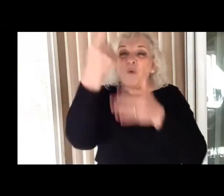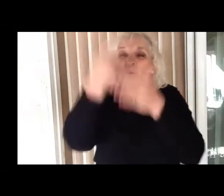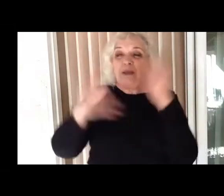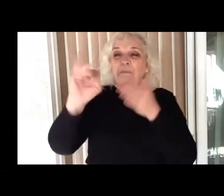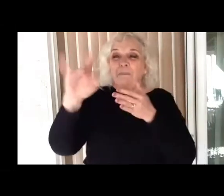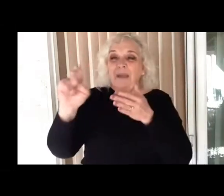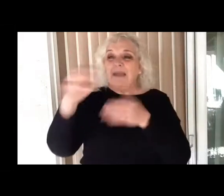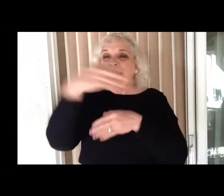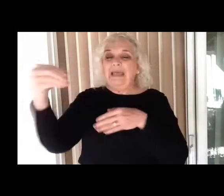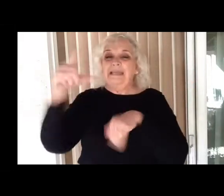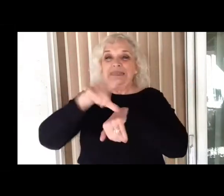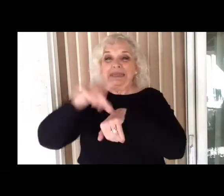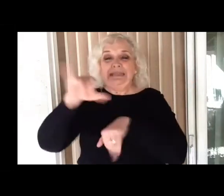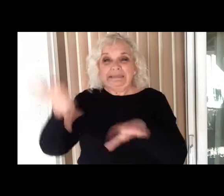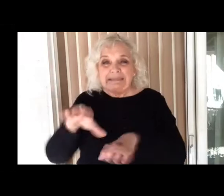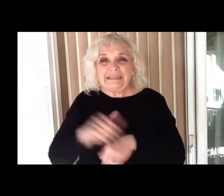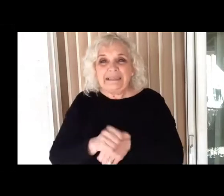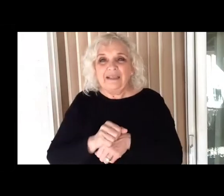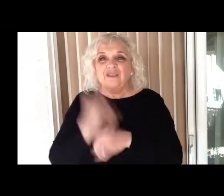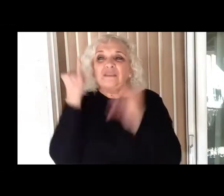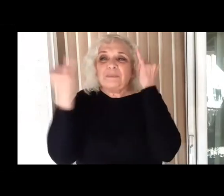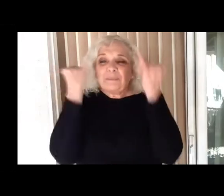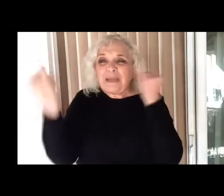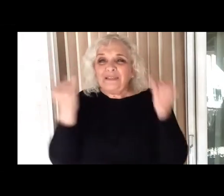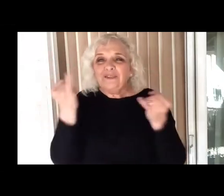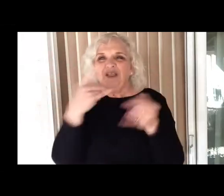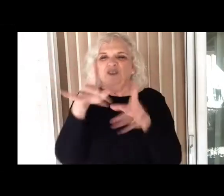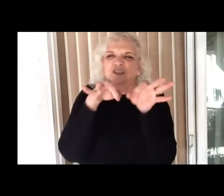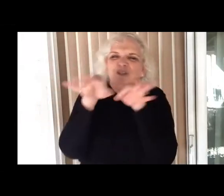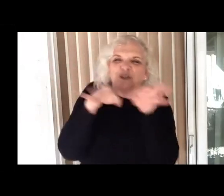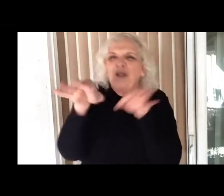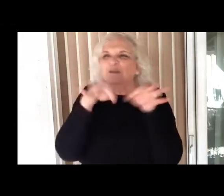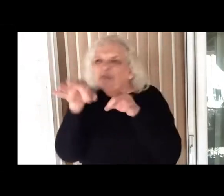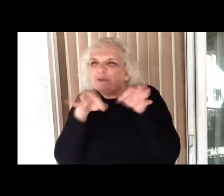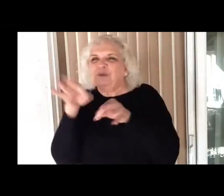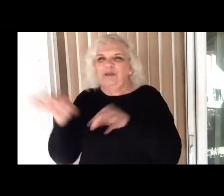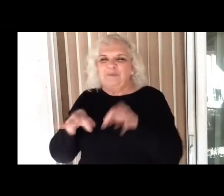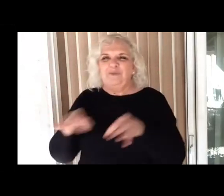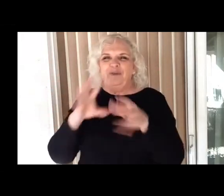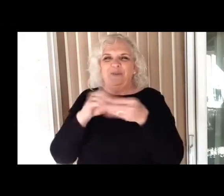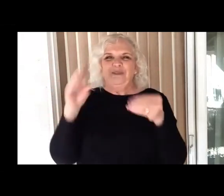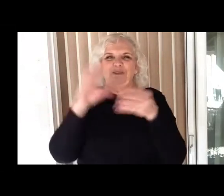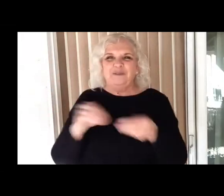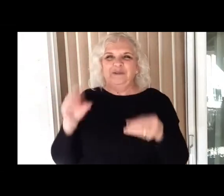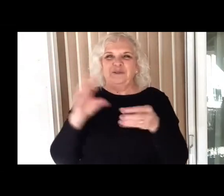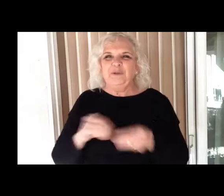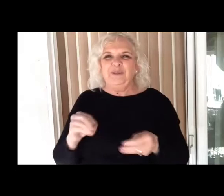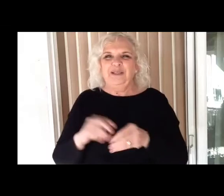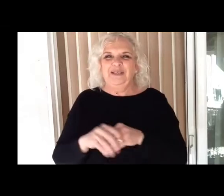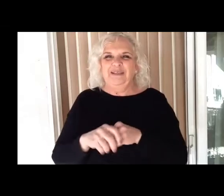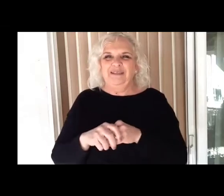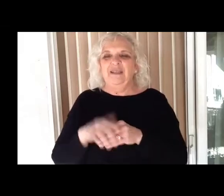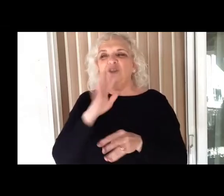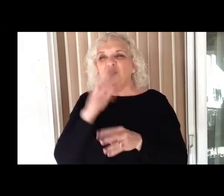did? Just a minute ago, they went down and she described the whole thing and she talked quite a